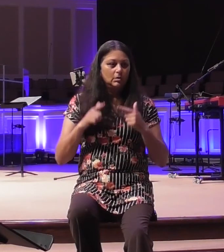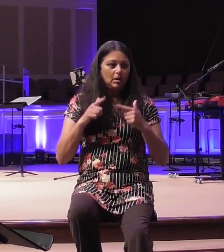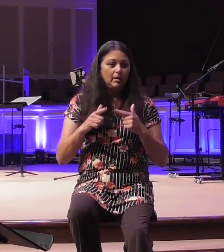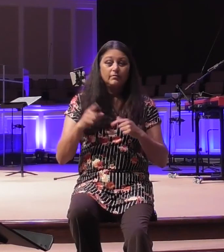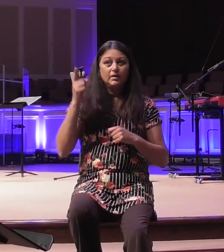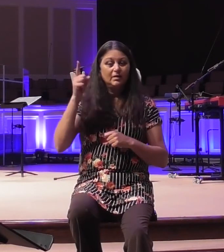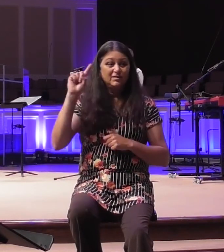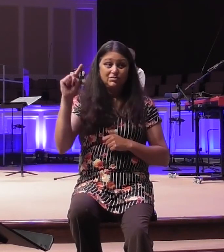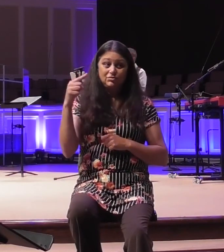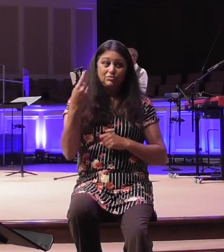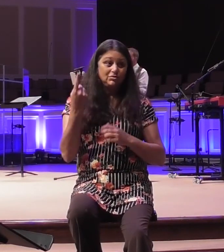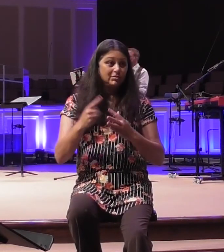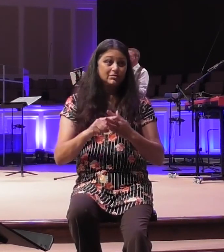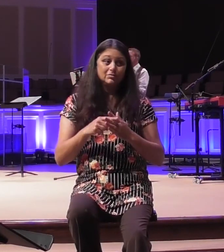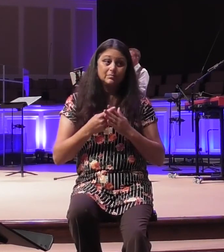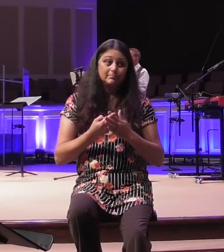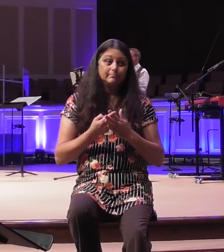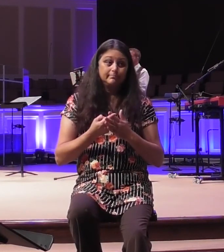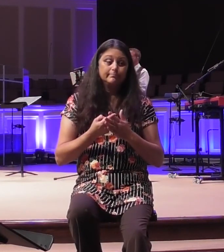started.